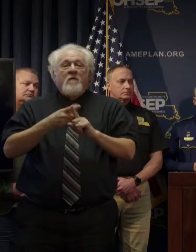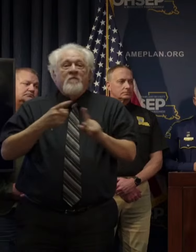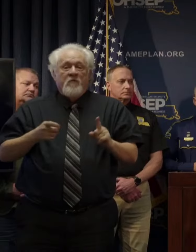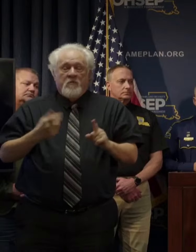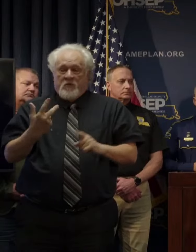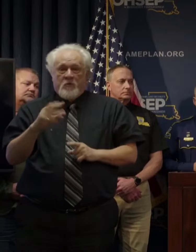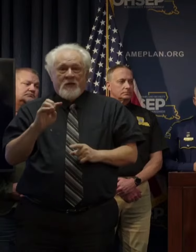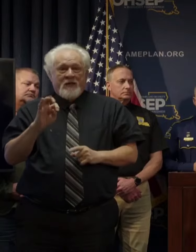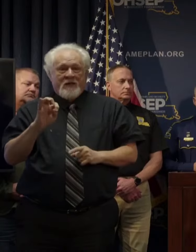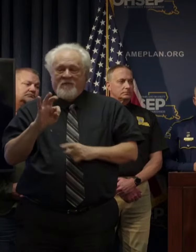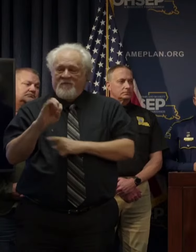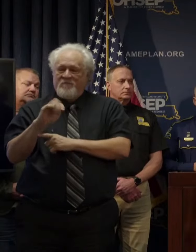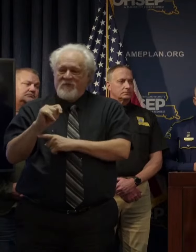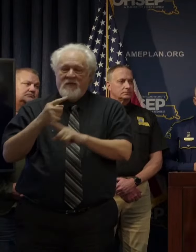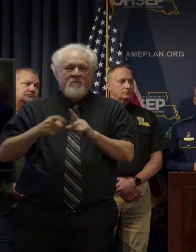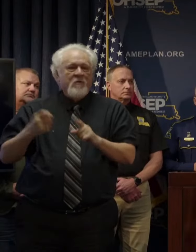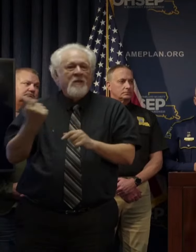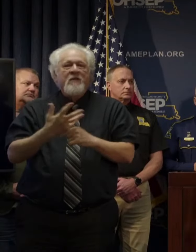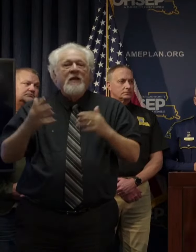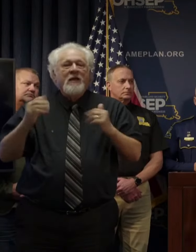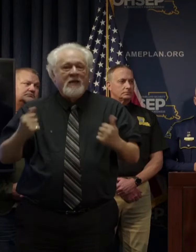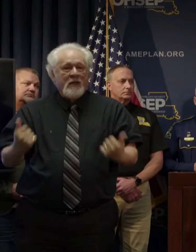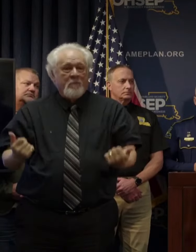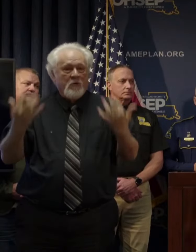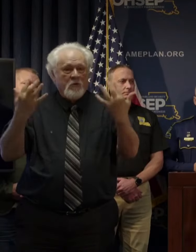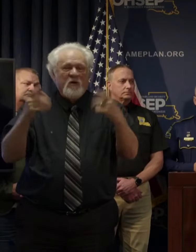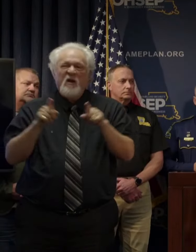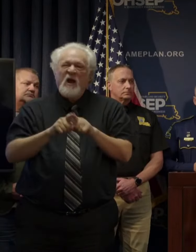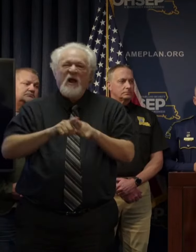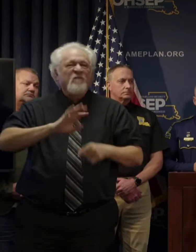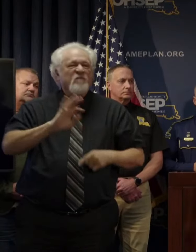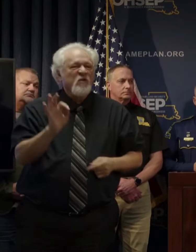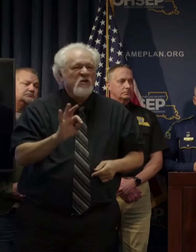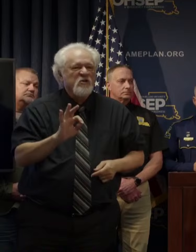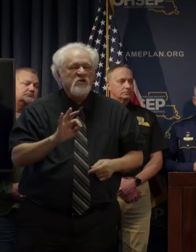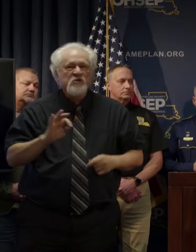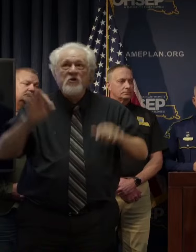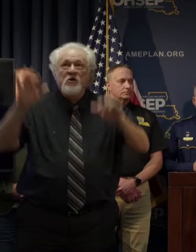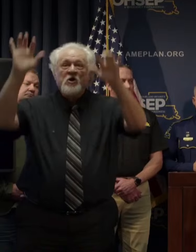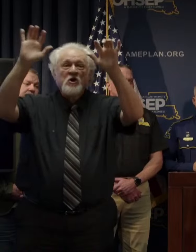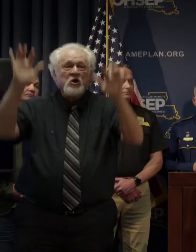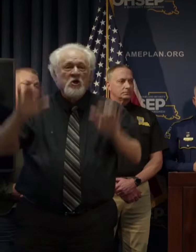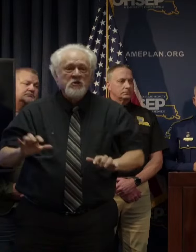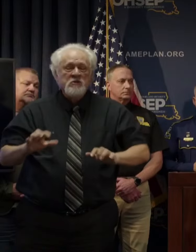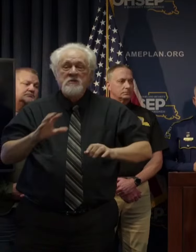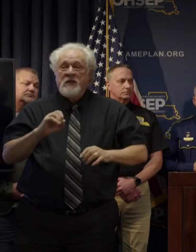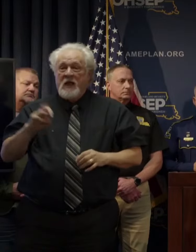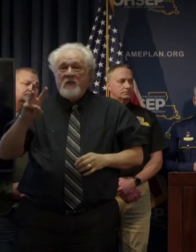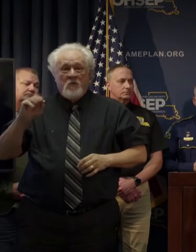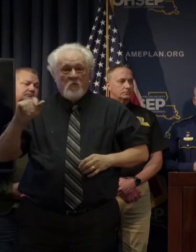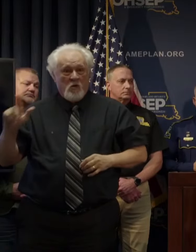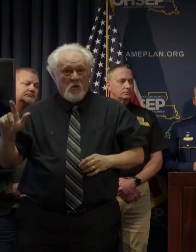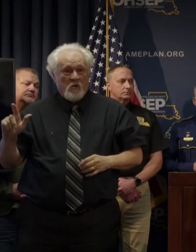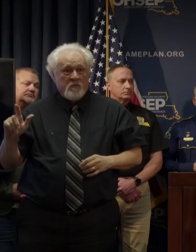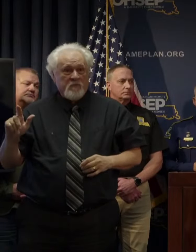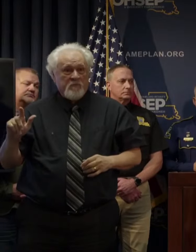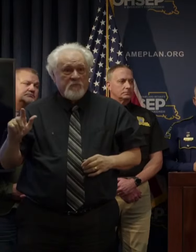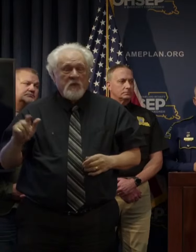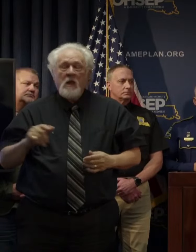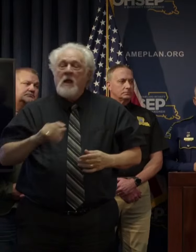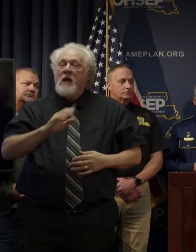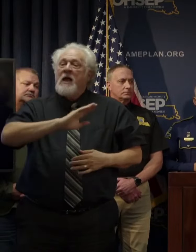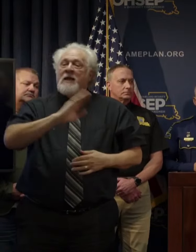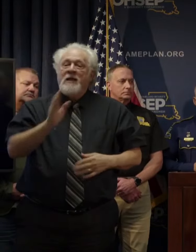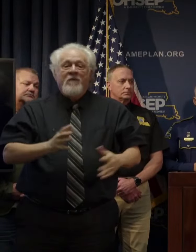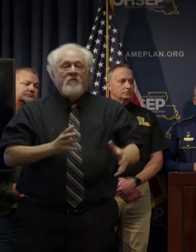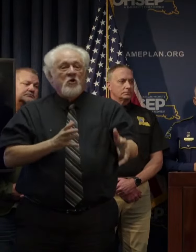feet away from anything that is flammable, including furniture, curtains, and the wall. Never